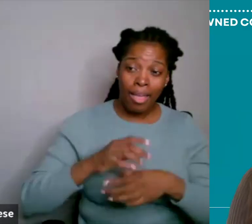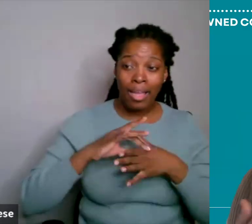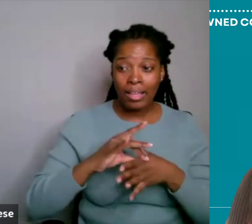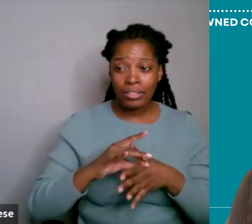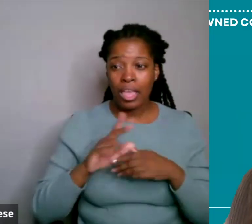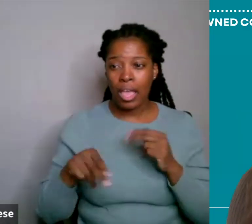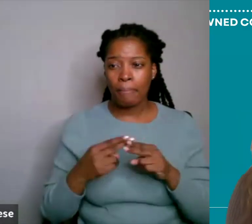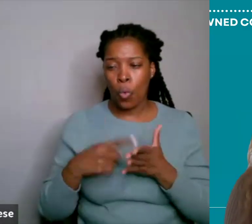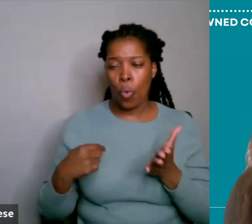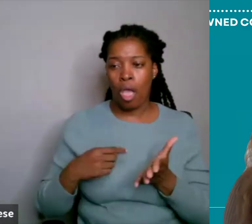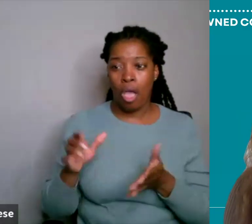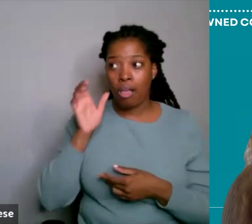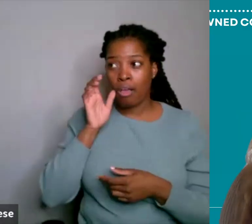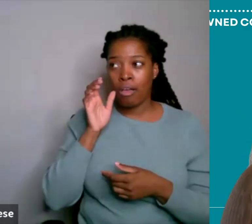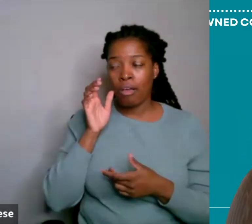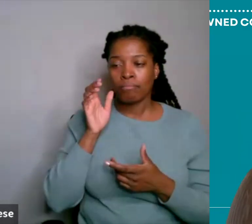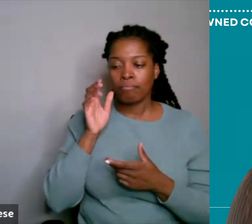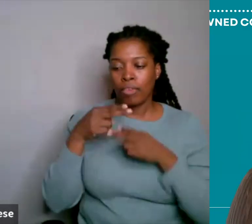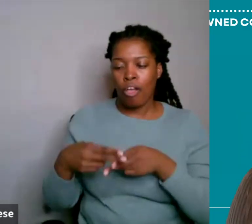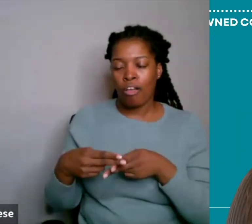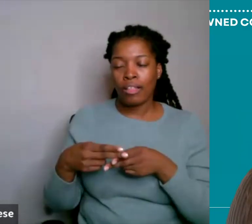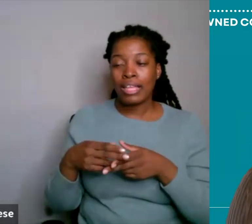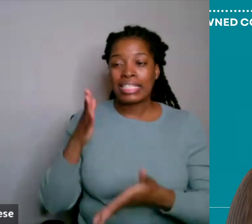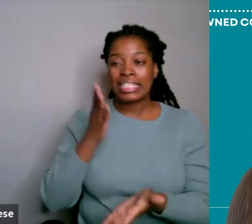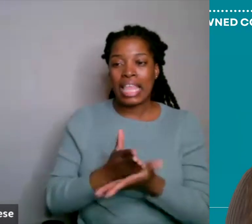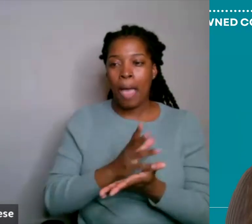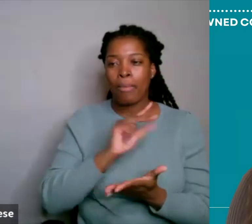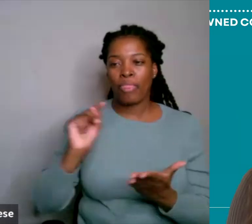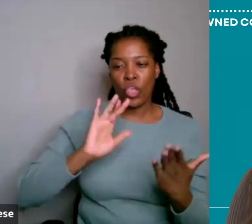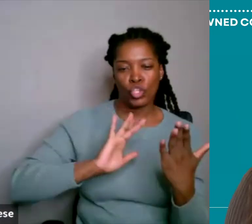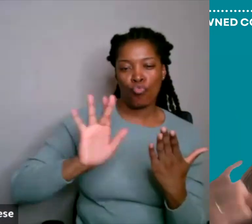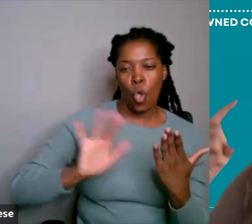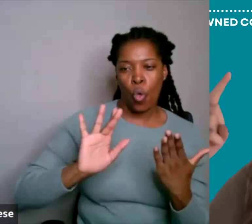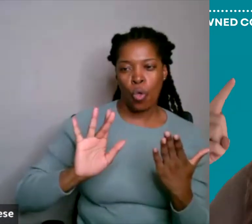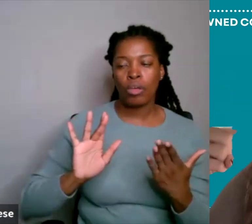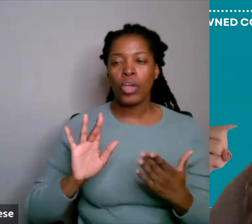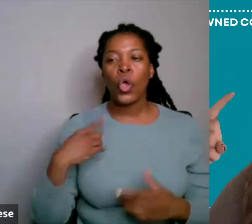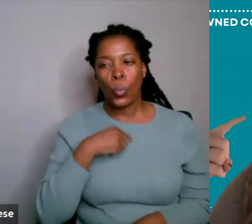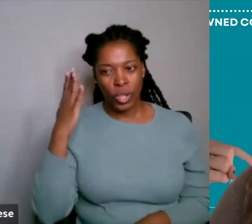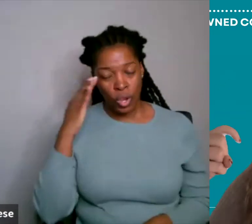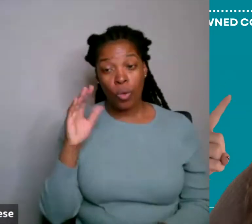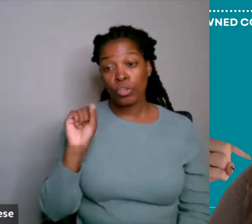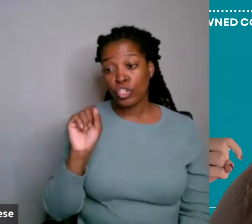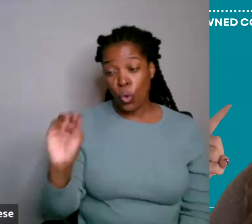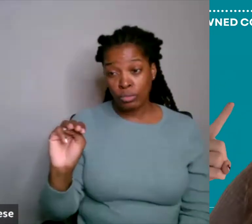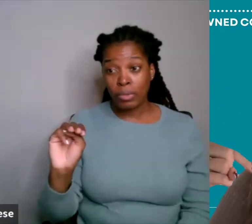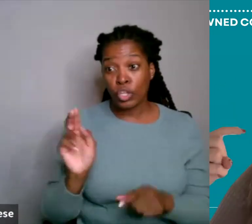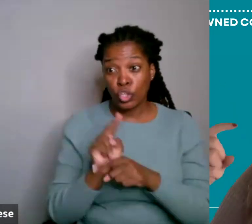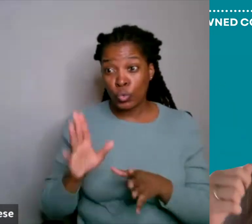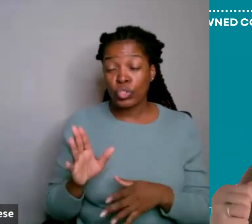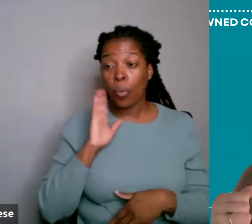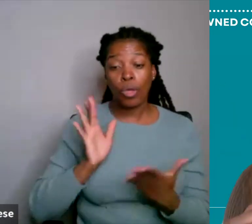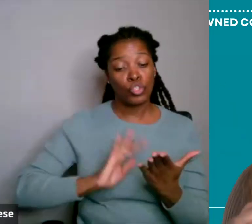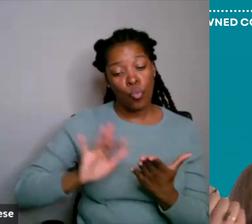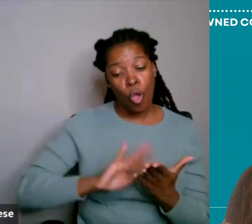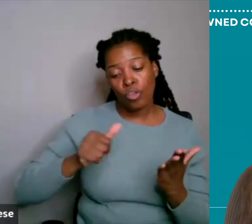what I call stopping the scroll. We know that social media users are using their scroll finger or